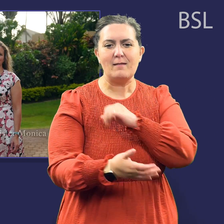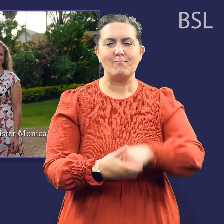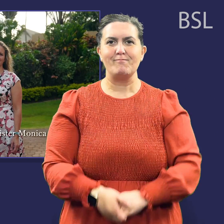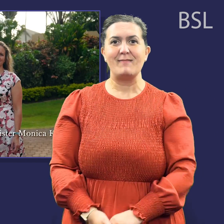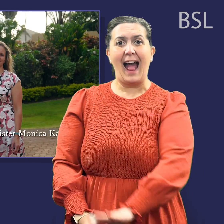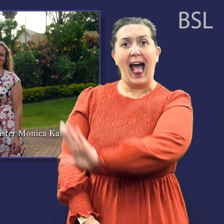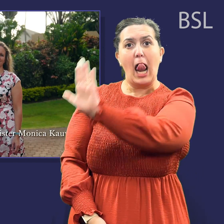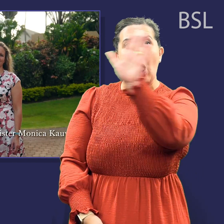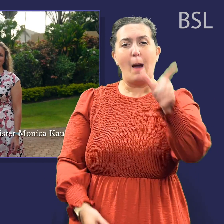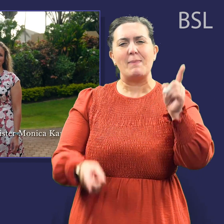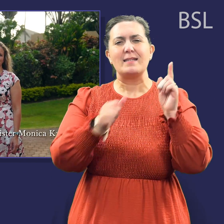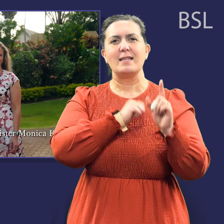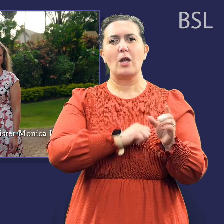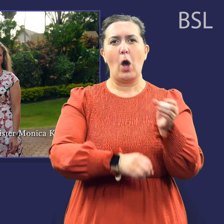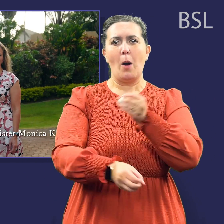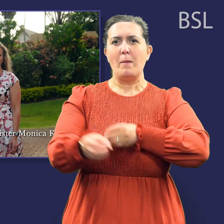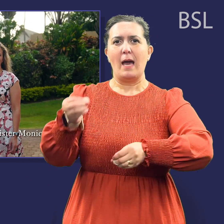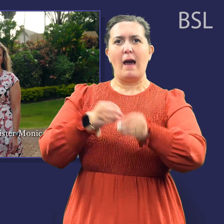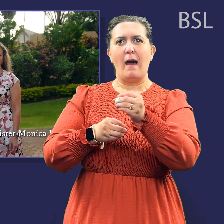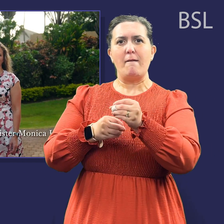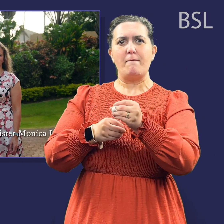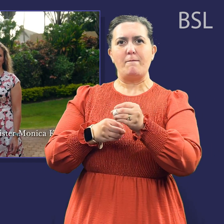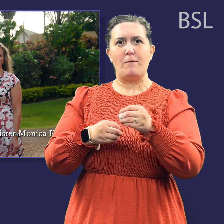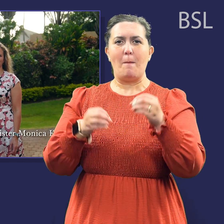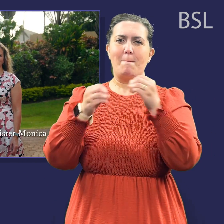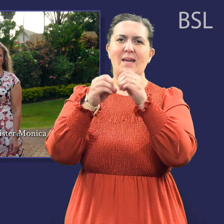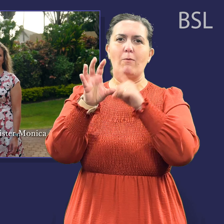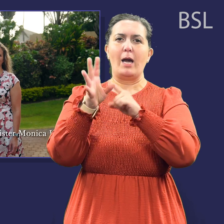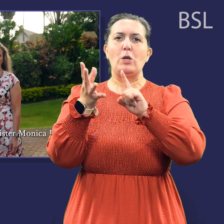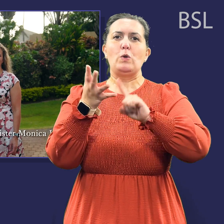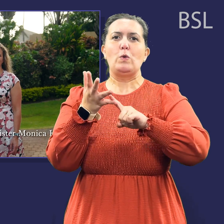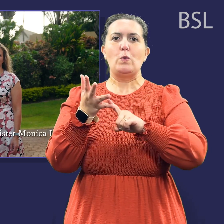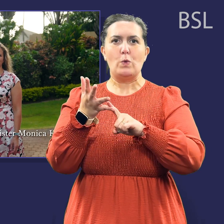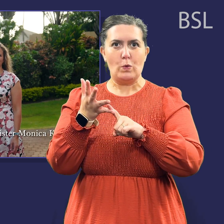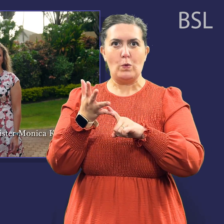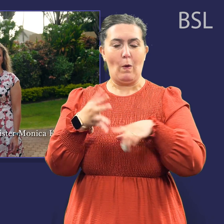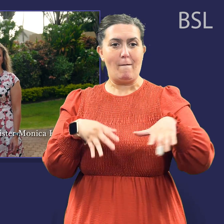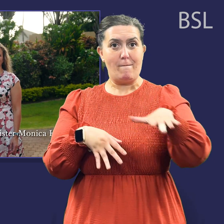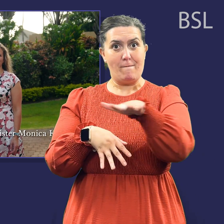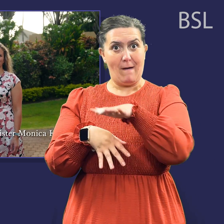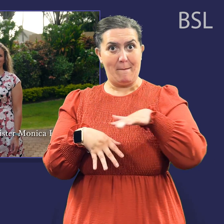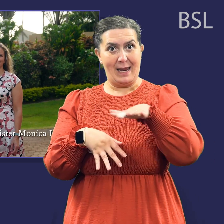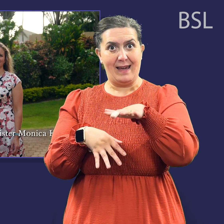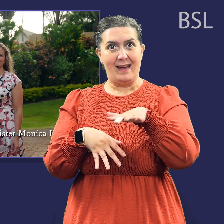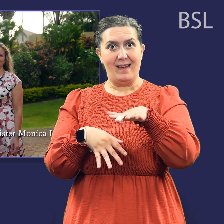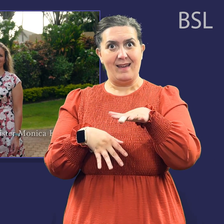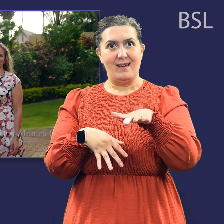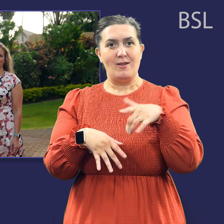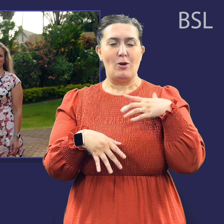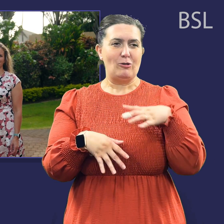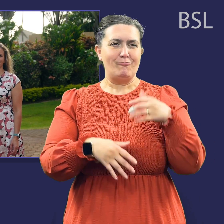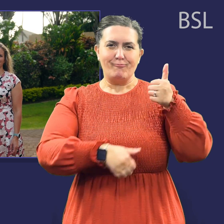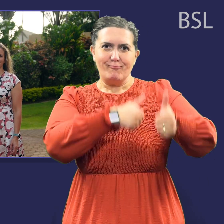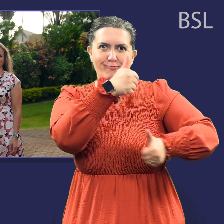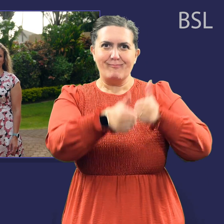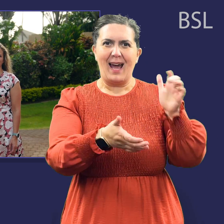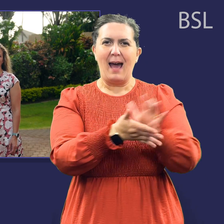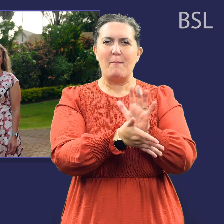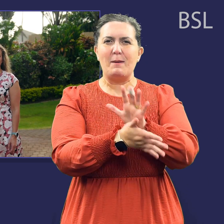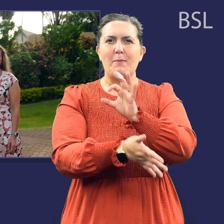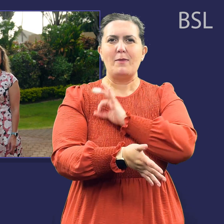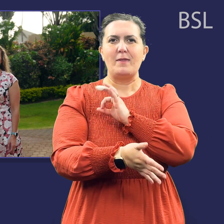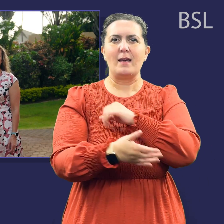Aloha, President Nelson. On behalf of the Kawe and BYU Hawaii Ohana, I'm delighted to wish you Hauli Lahanao, happy